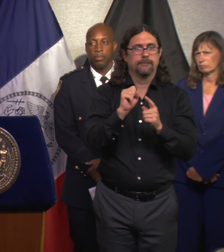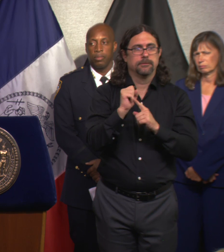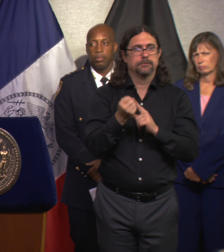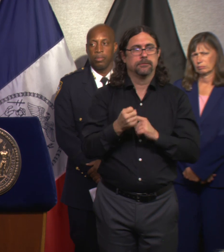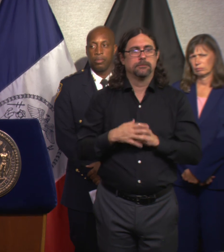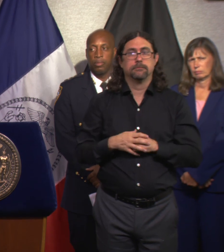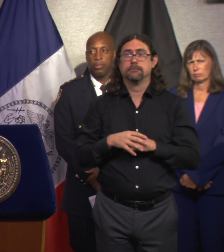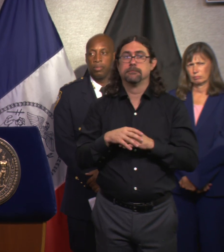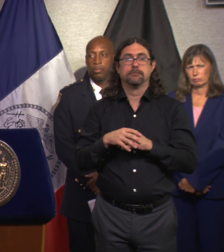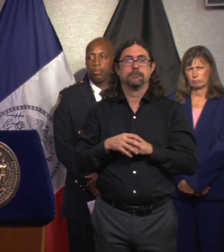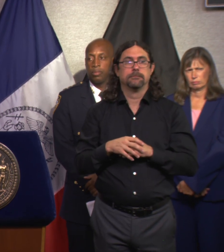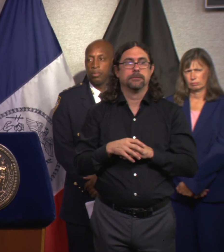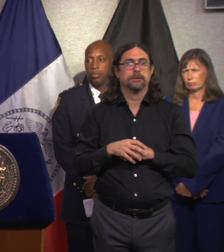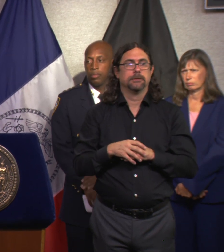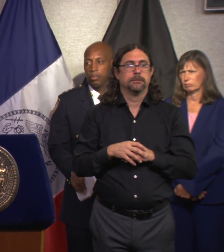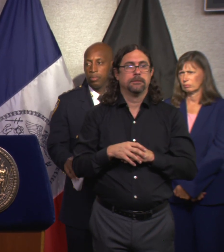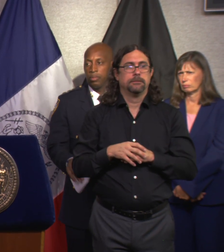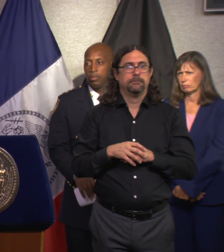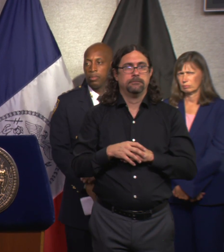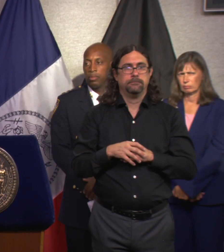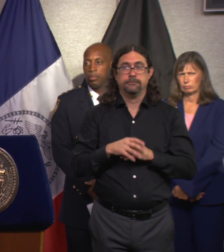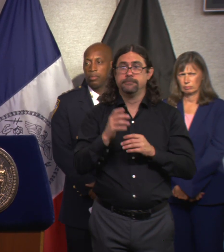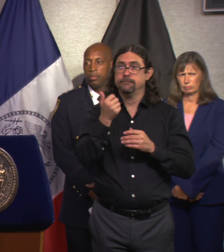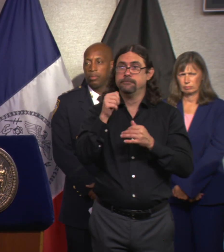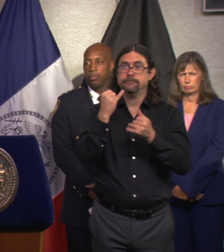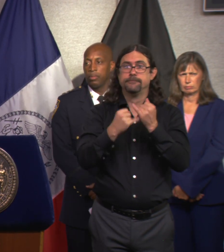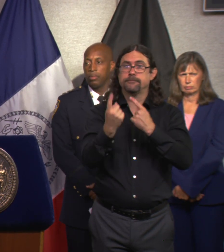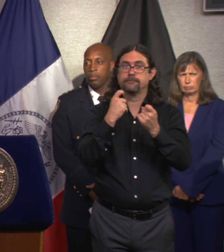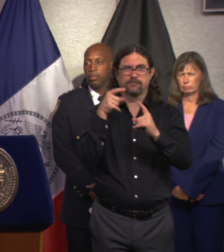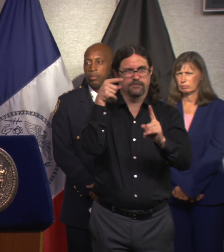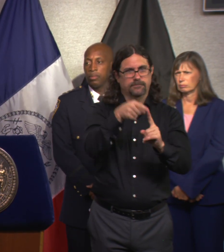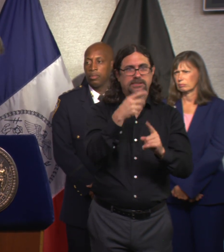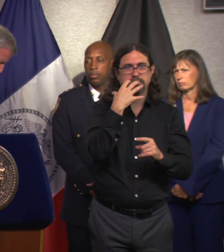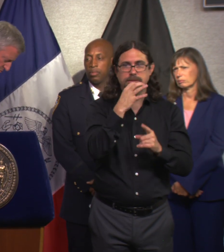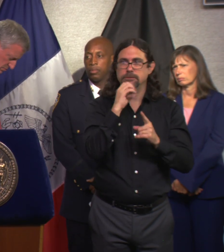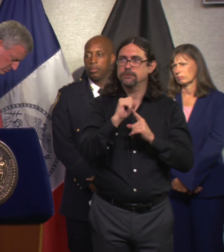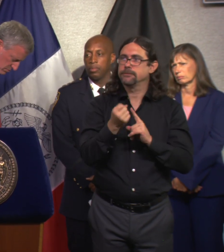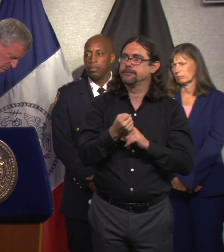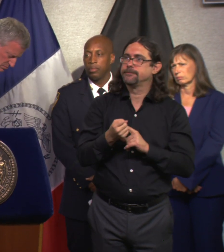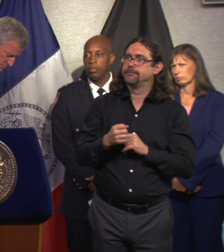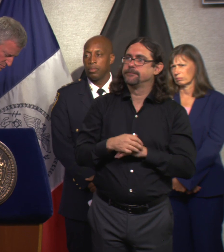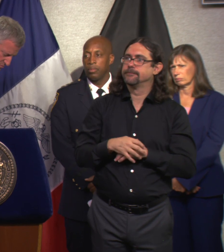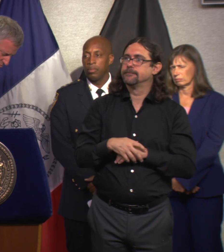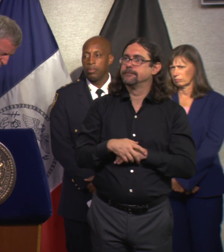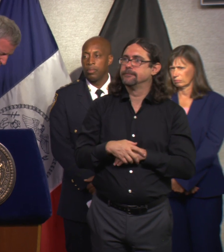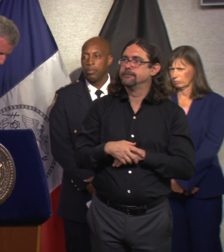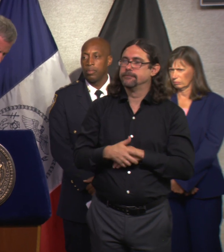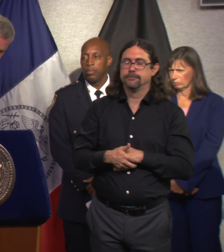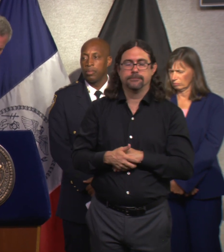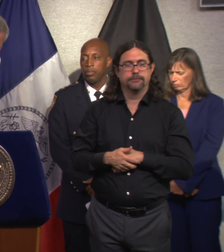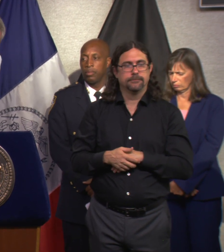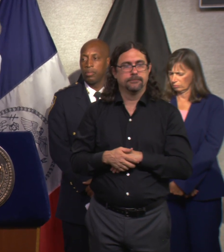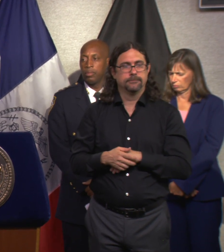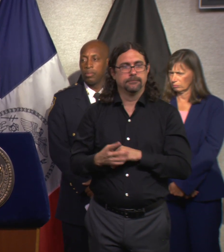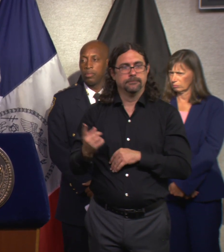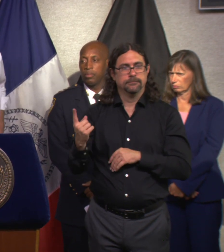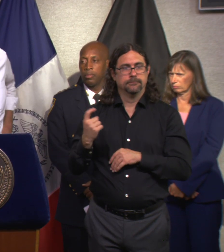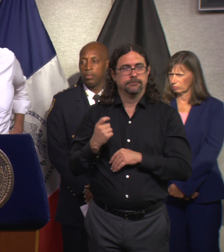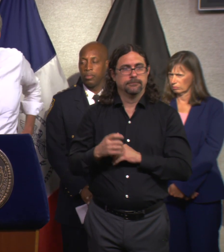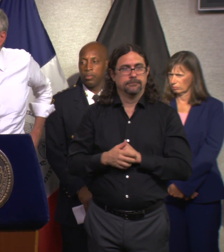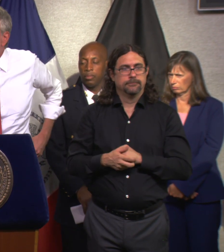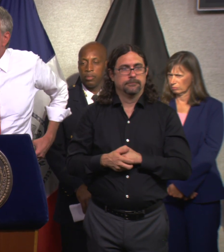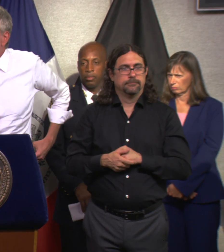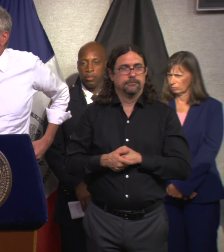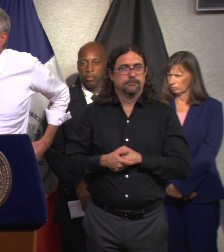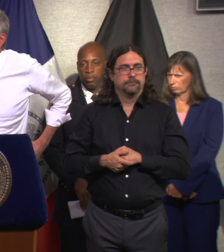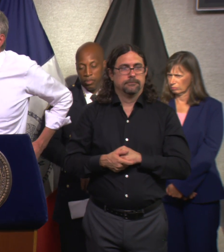heat situation? Once, yes. Mr. Mayor, do you think you would be going out of town this weekend if